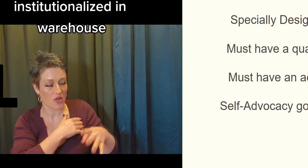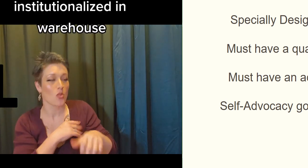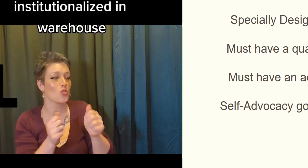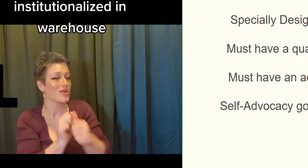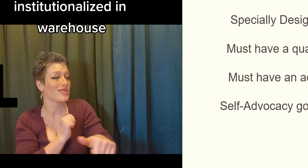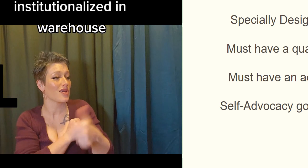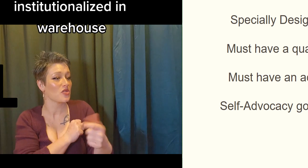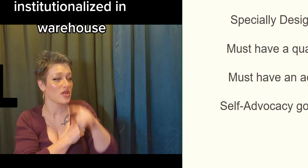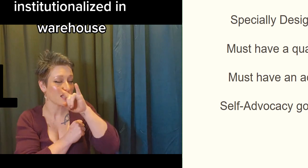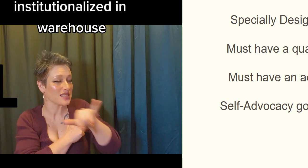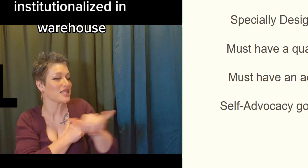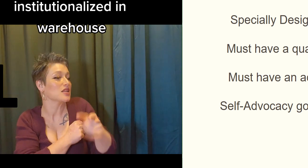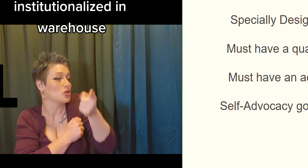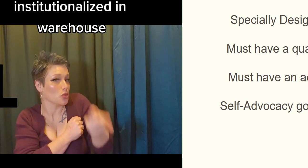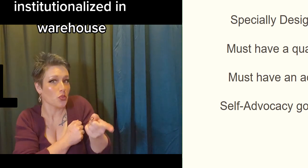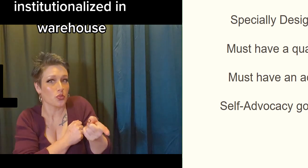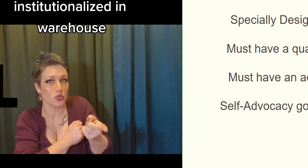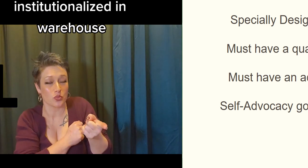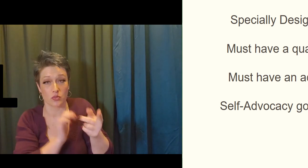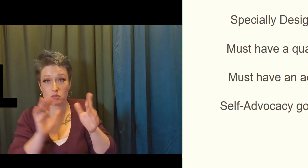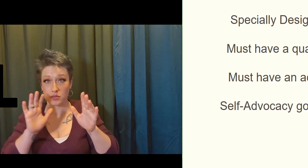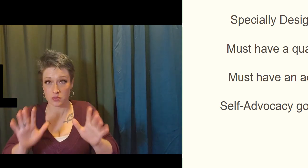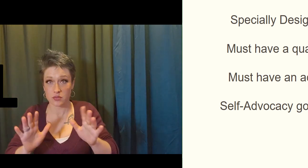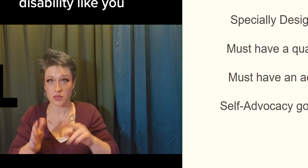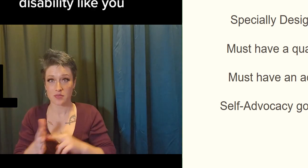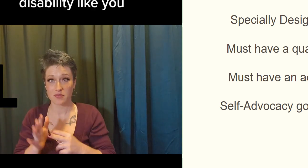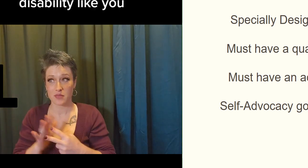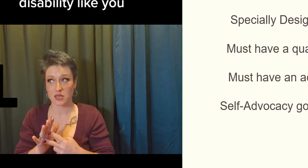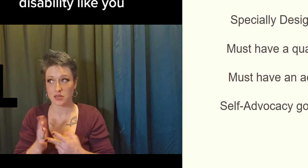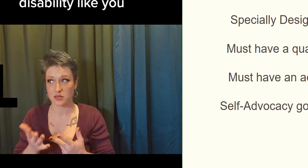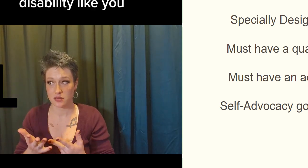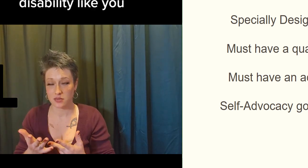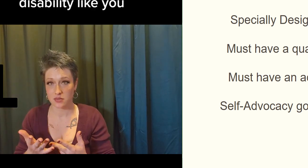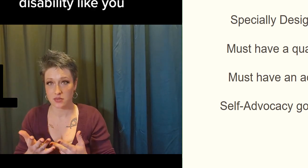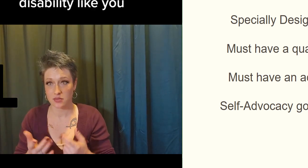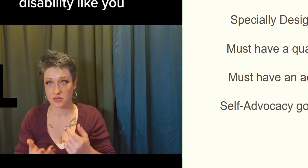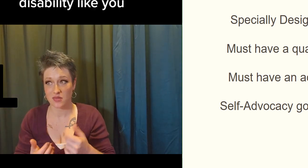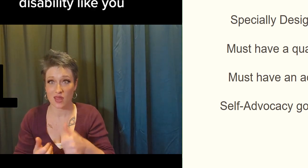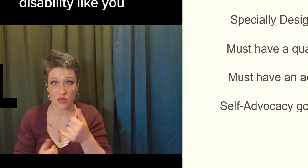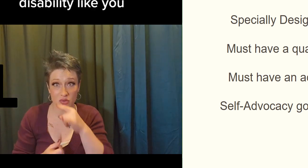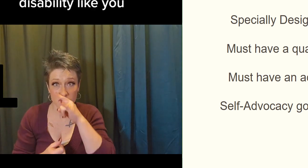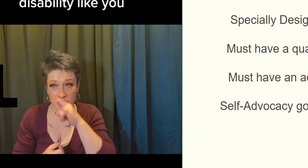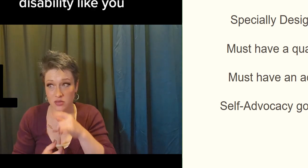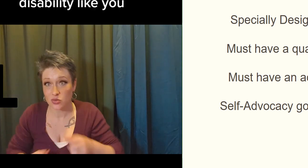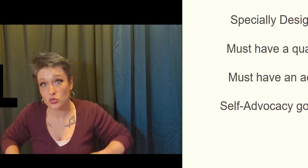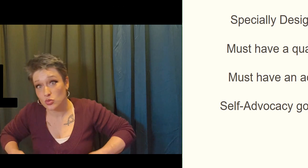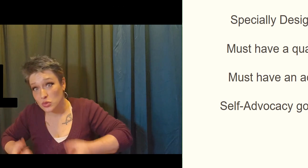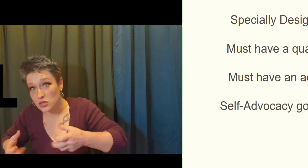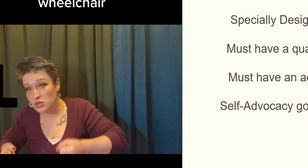had been being institutionalized in warehouse. Be with other kids that have a disability like you. But